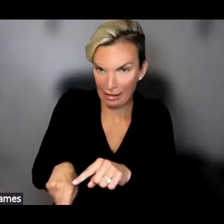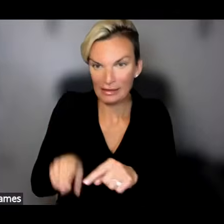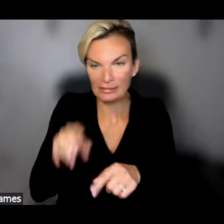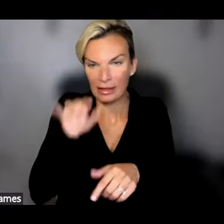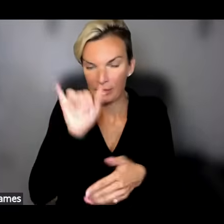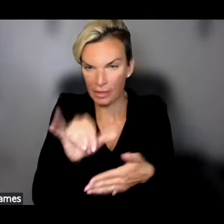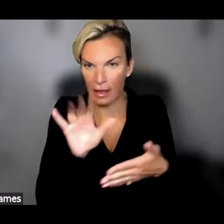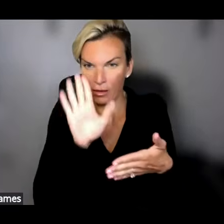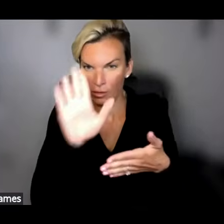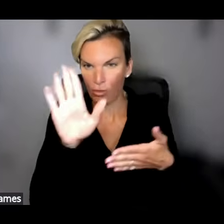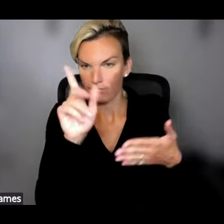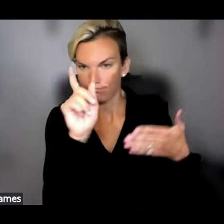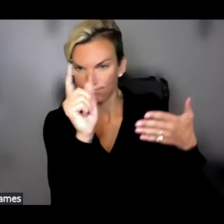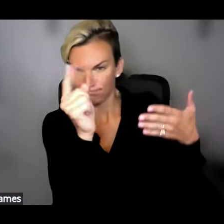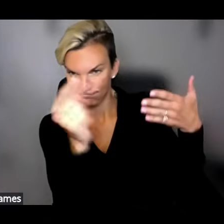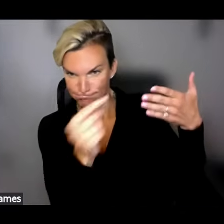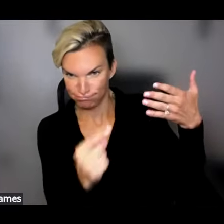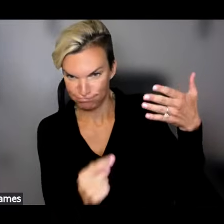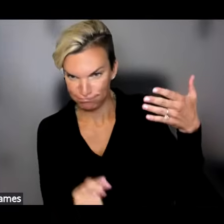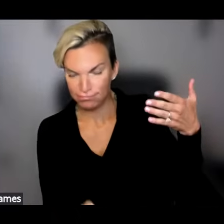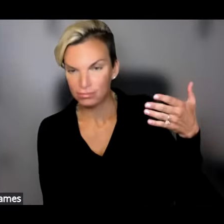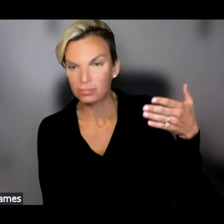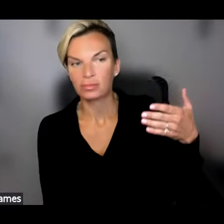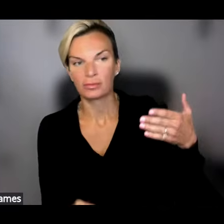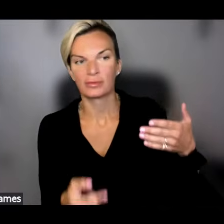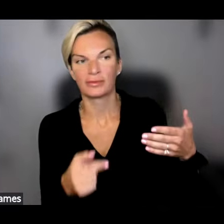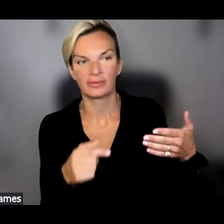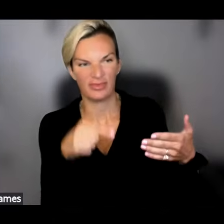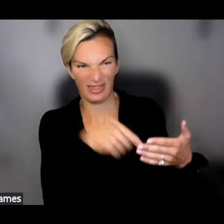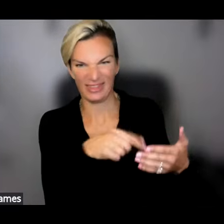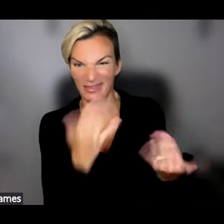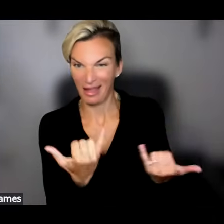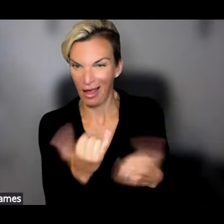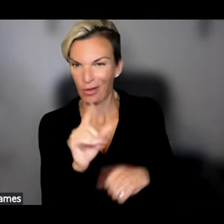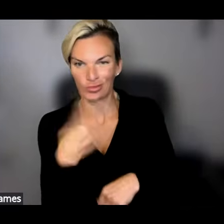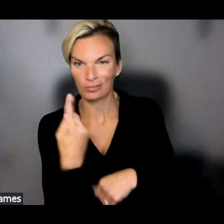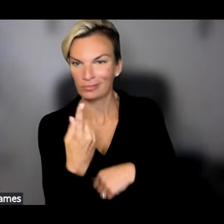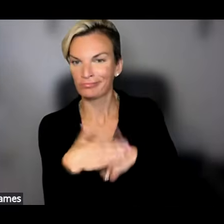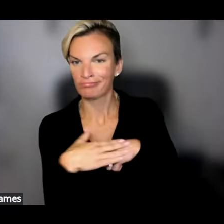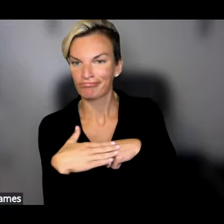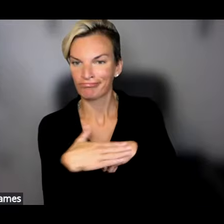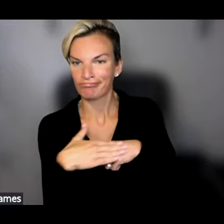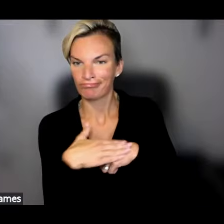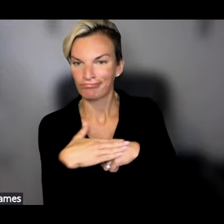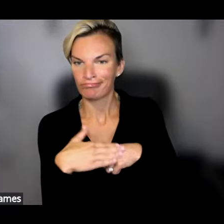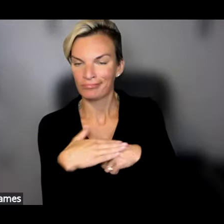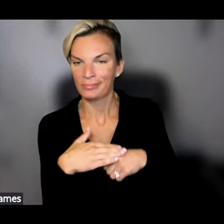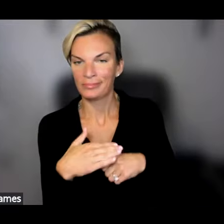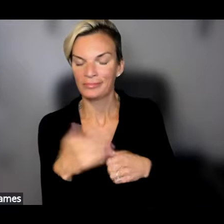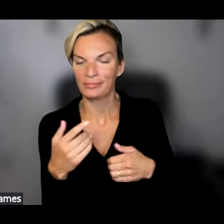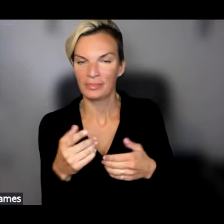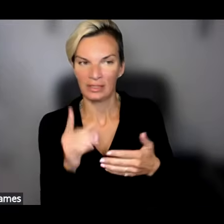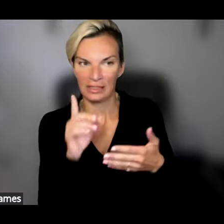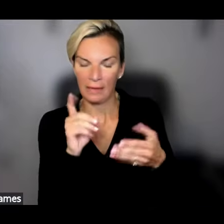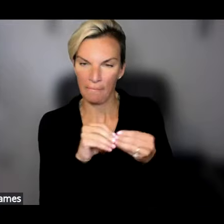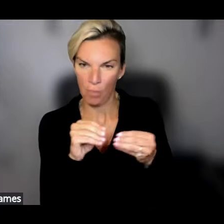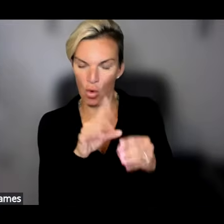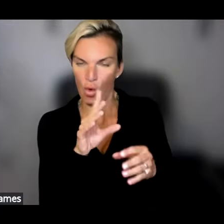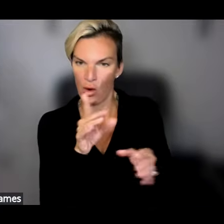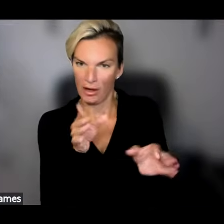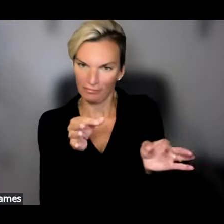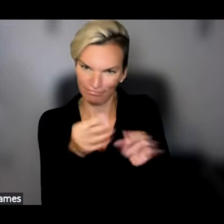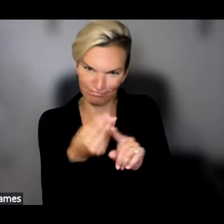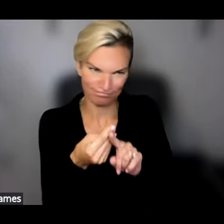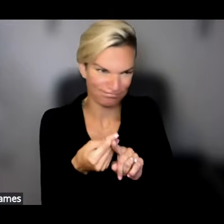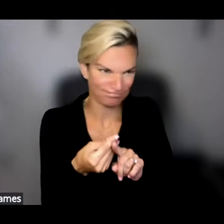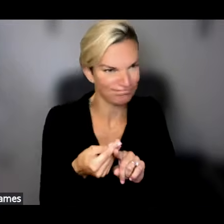And that's not all that this does. It's a lot more general. And I think that focusing on that is the sexy